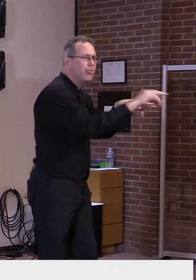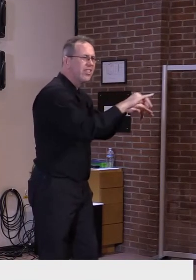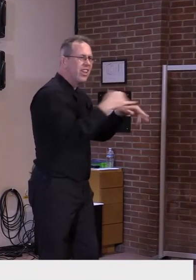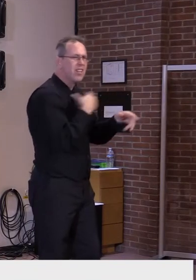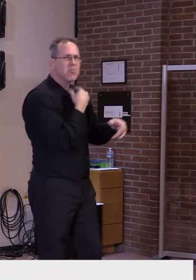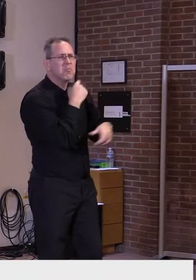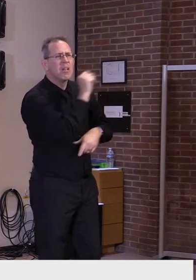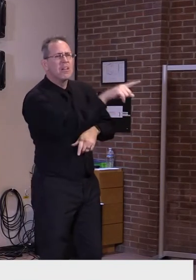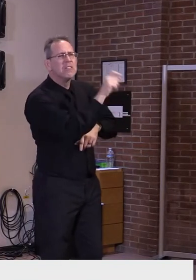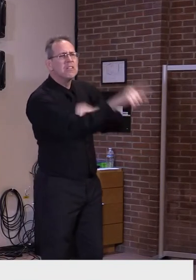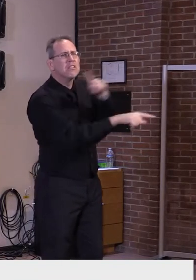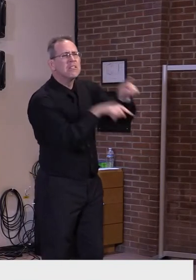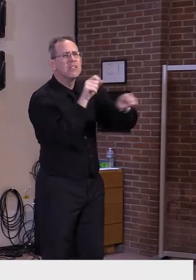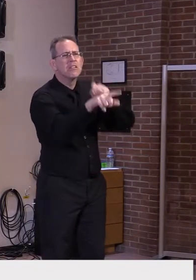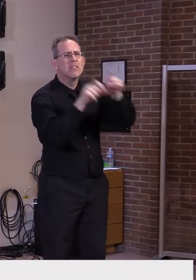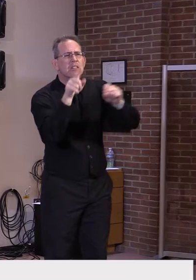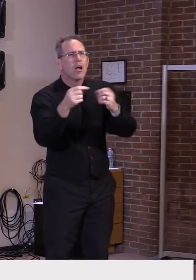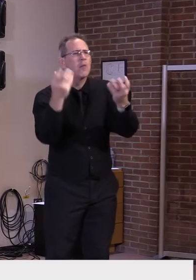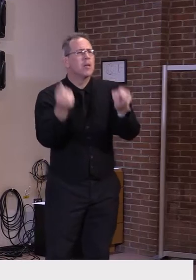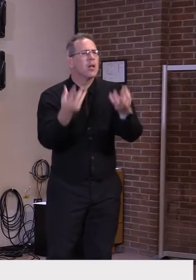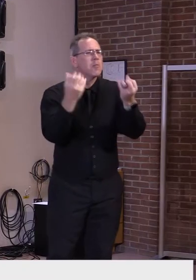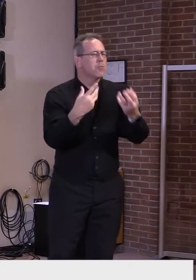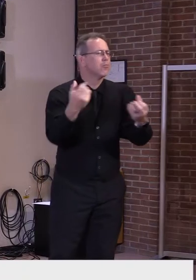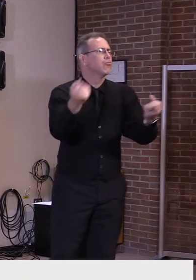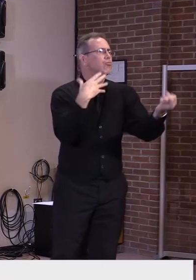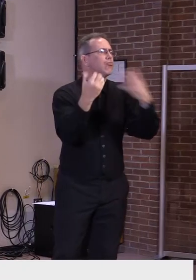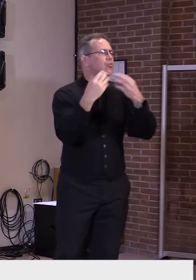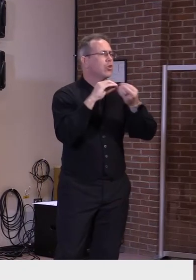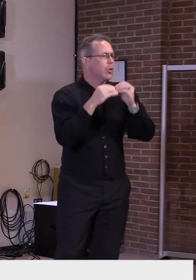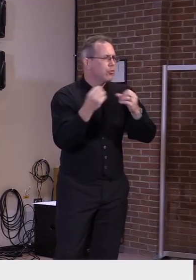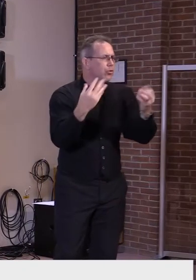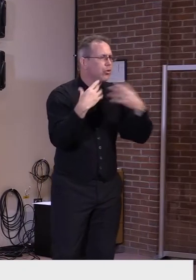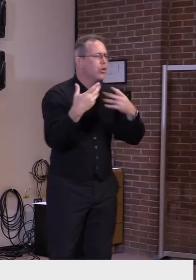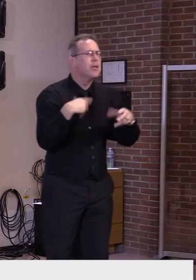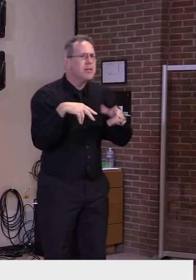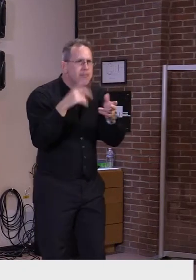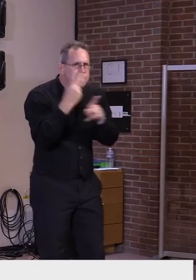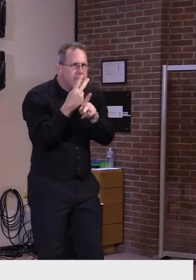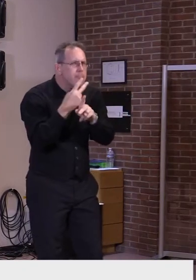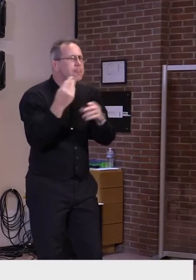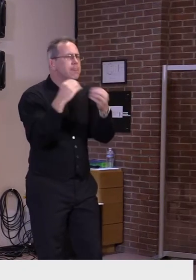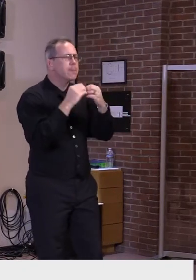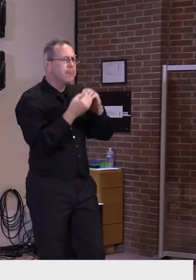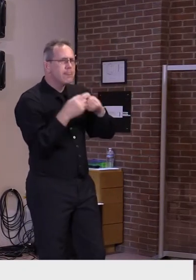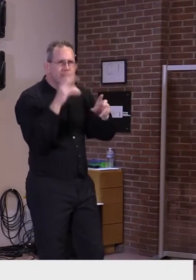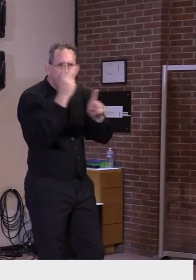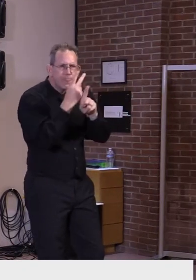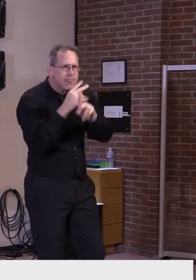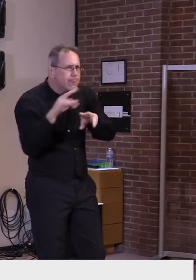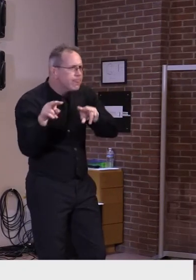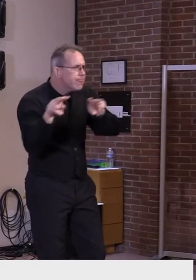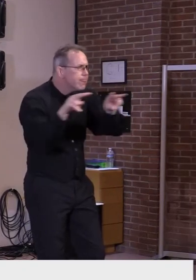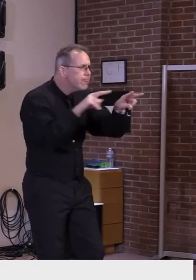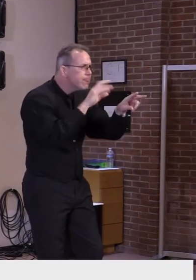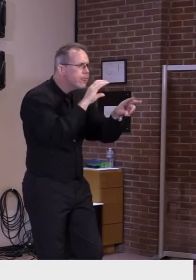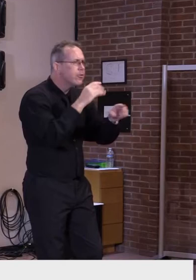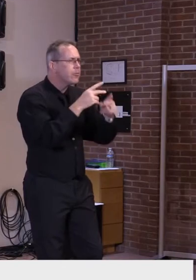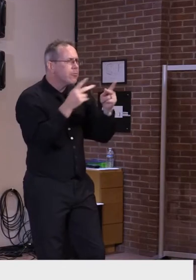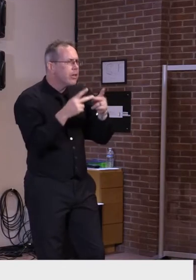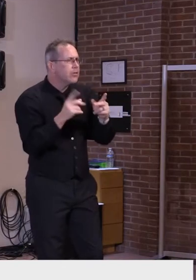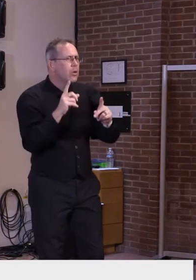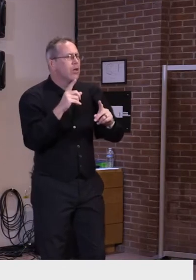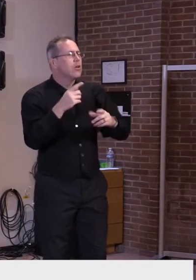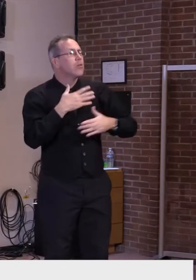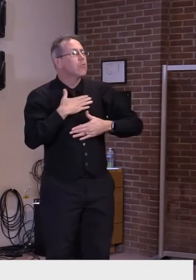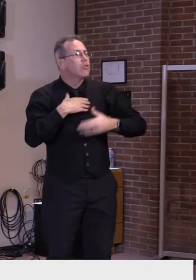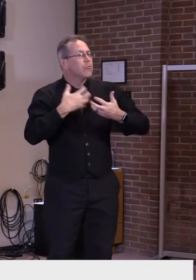helping finance, finding nurses, critical care nurses and respiratory therapists to open up those 10 beds.